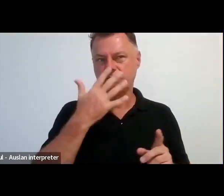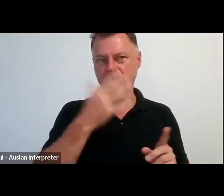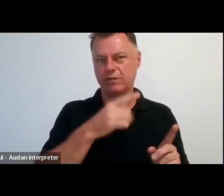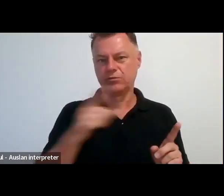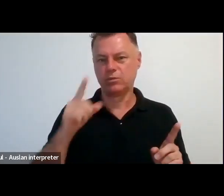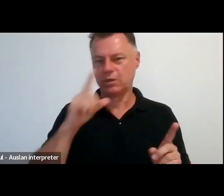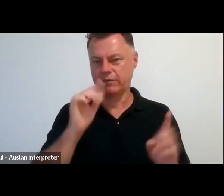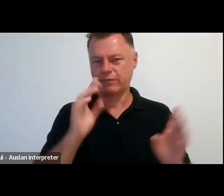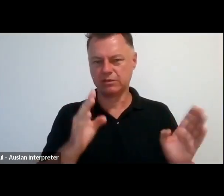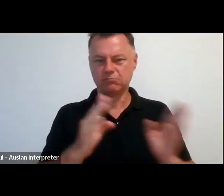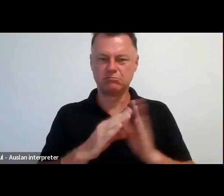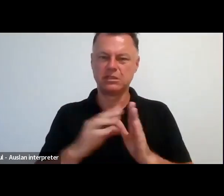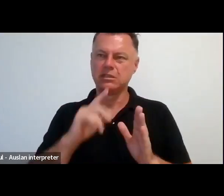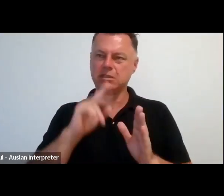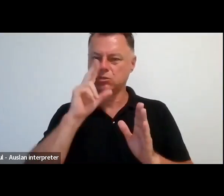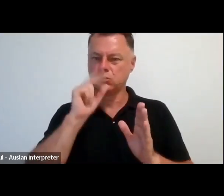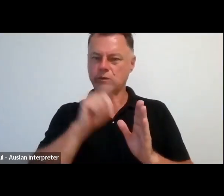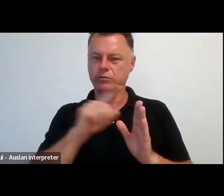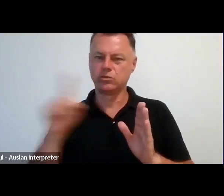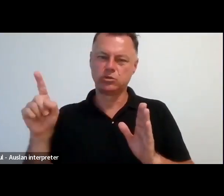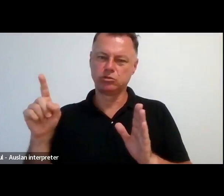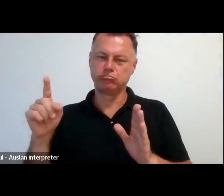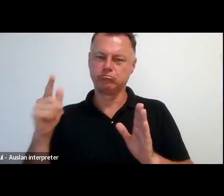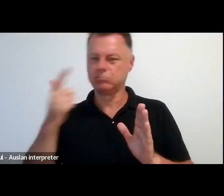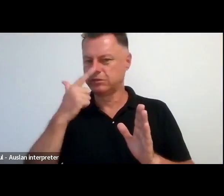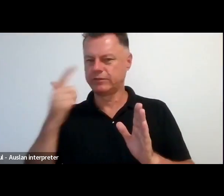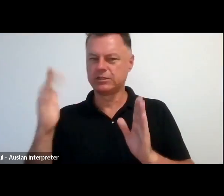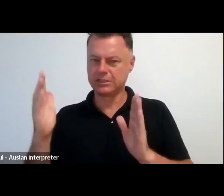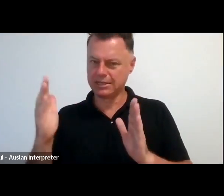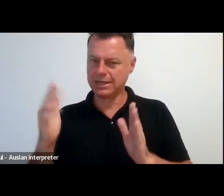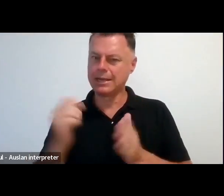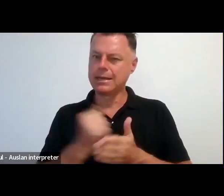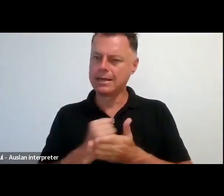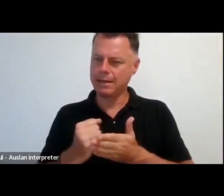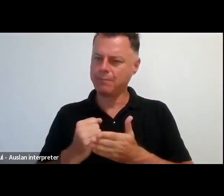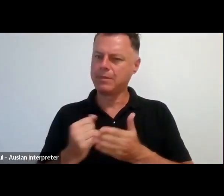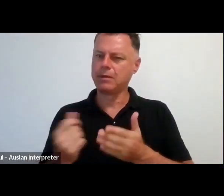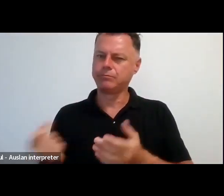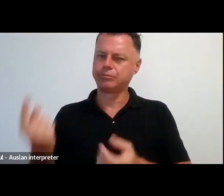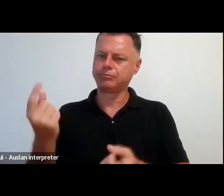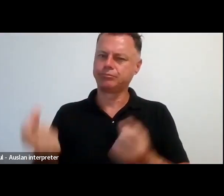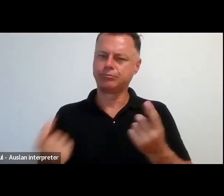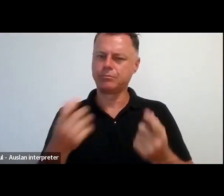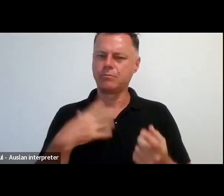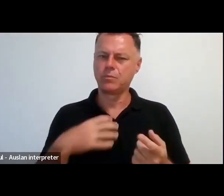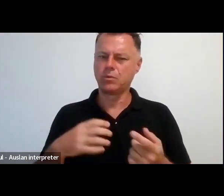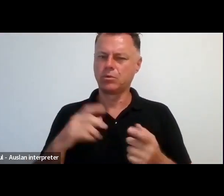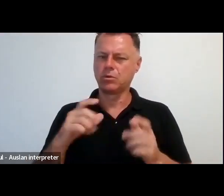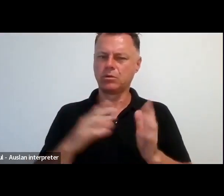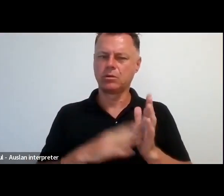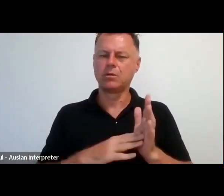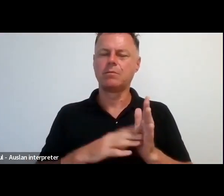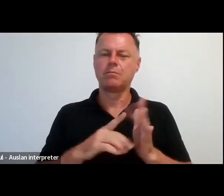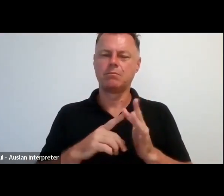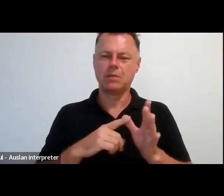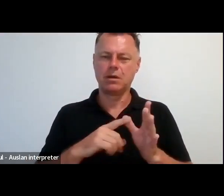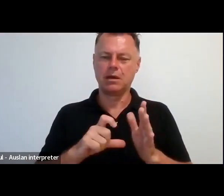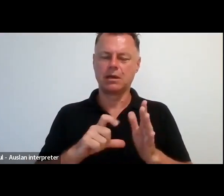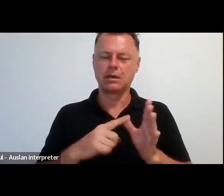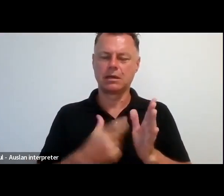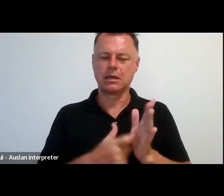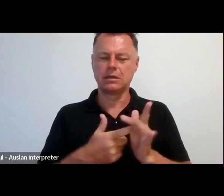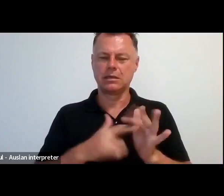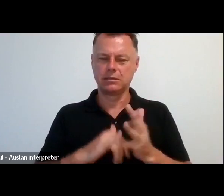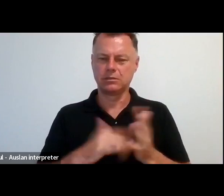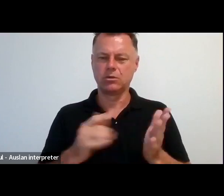year age group, but in the 12 and older, there has been an increased incidence of a condition called myocarditis and pericarditis. And